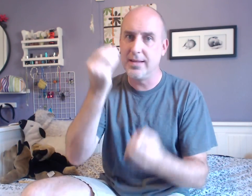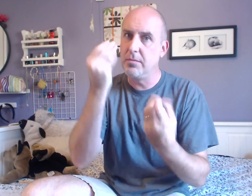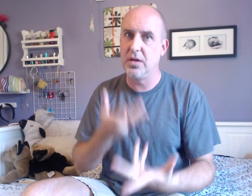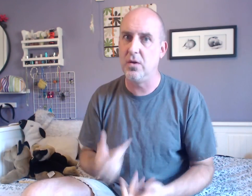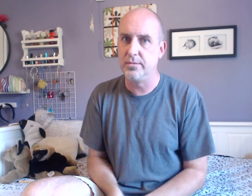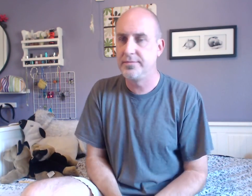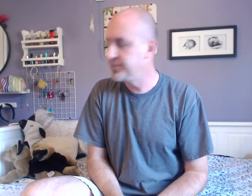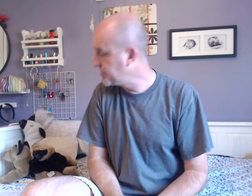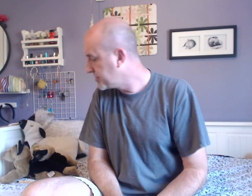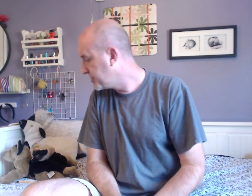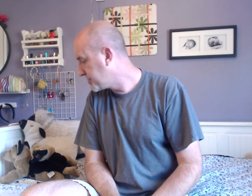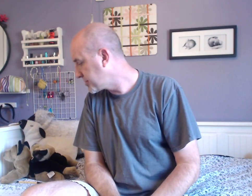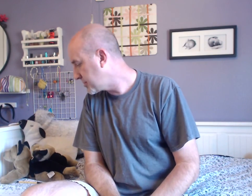me know.